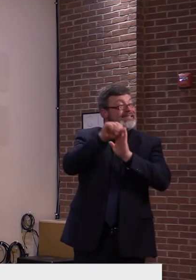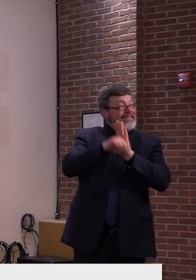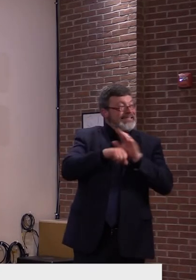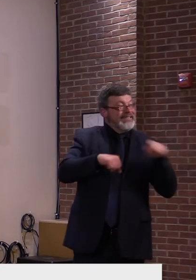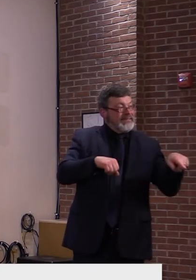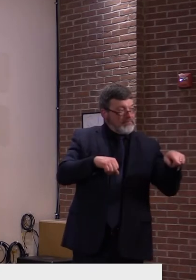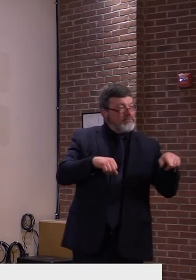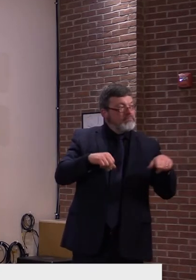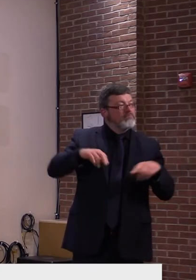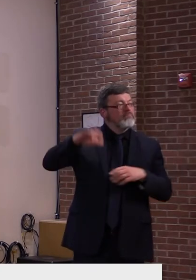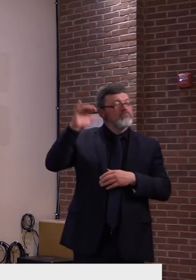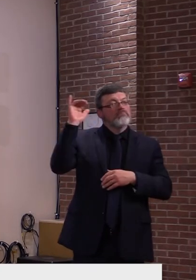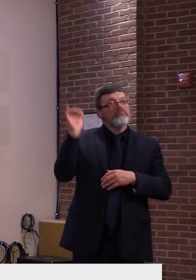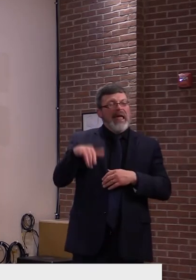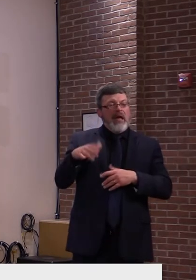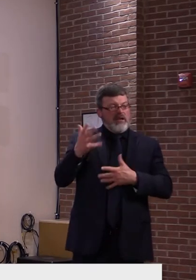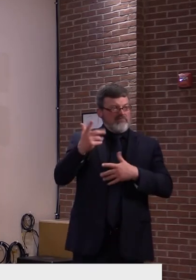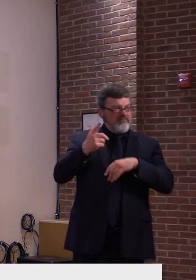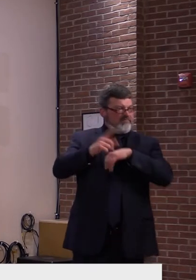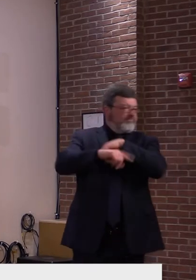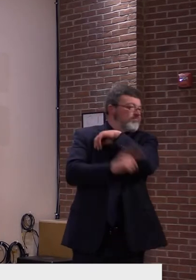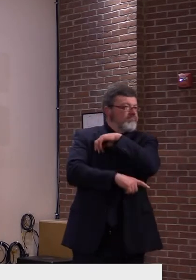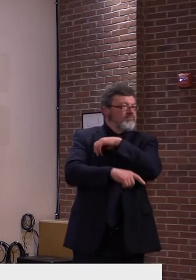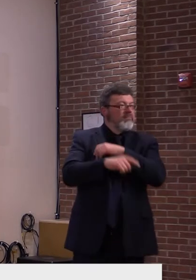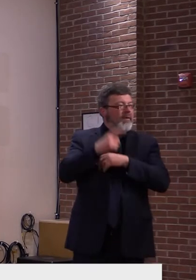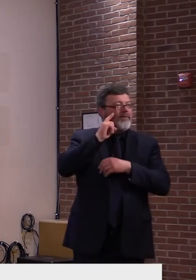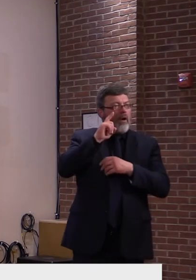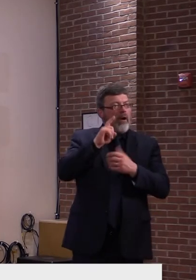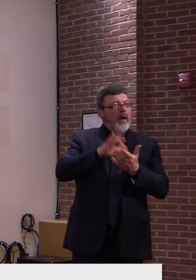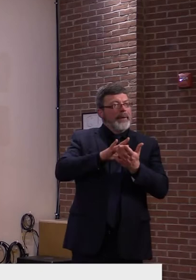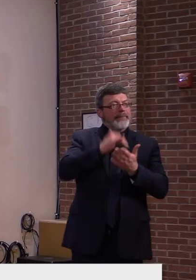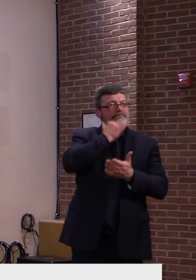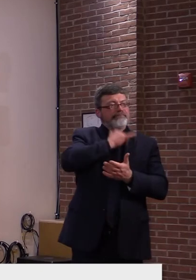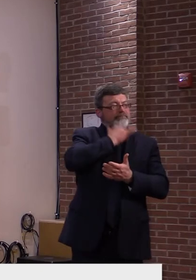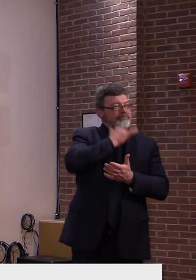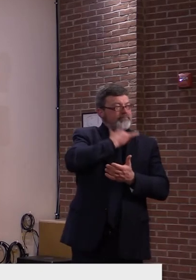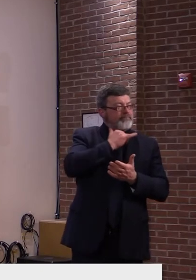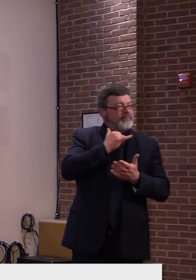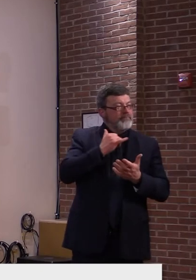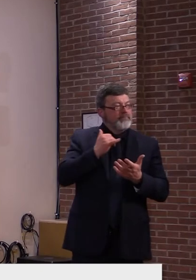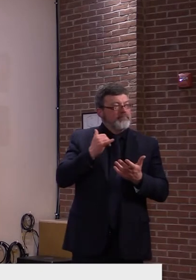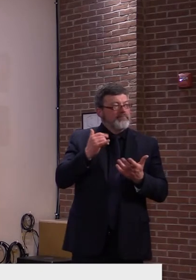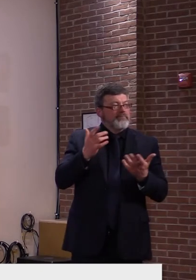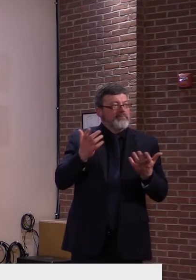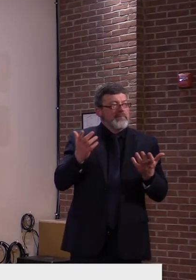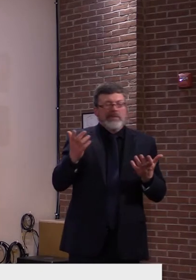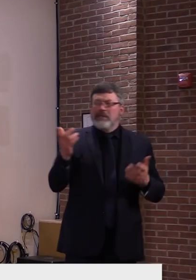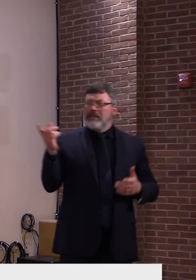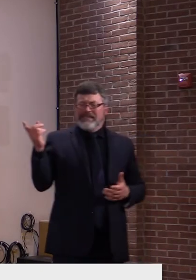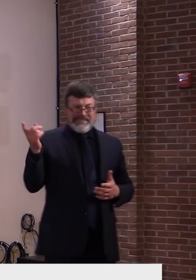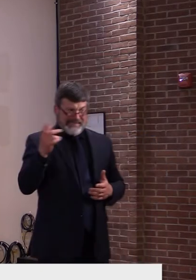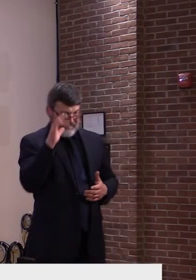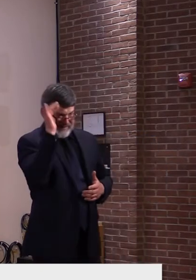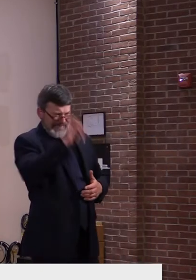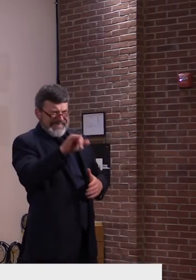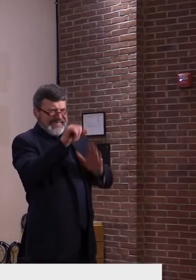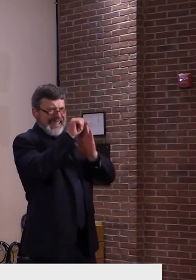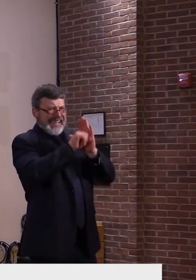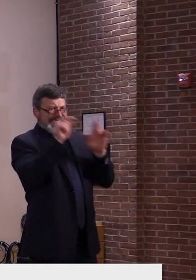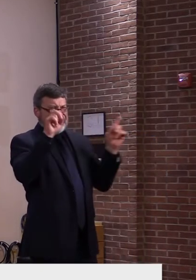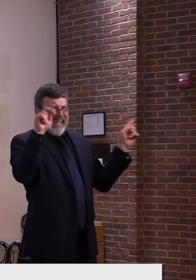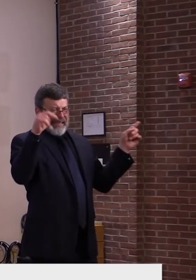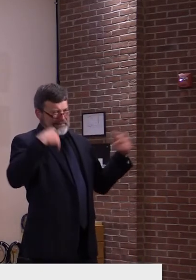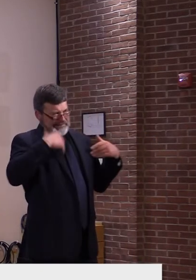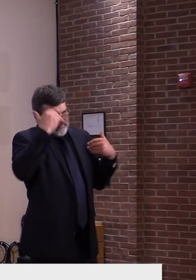Do you share their concerns? I guess I don't have enough details on that case to offer a comment, but I'm sure I'll find